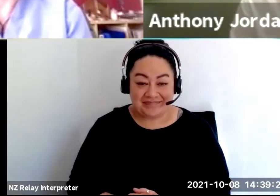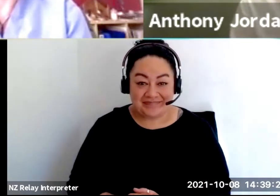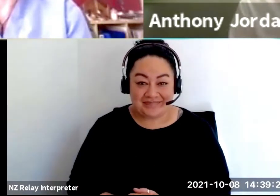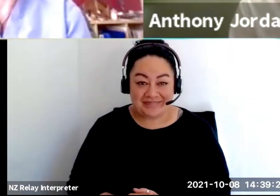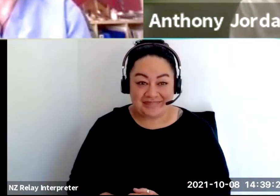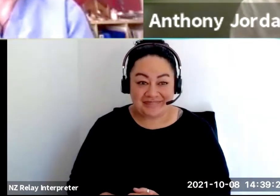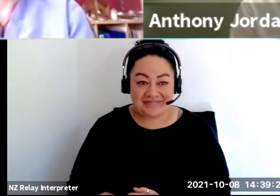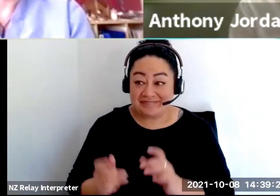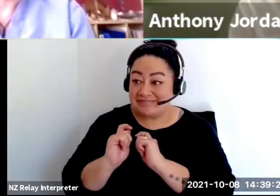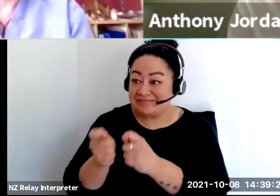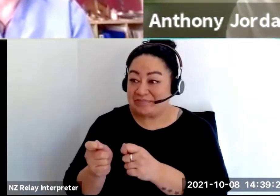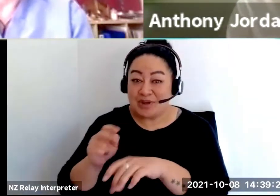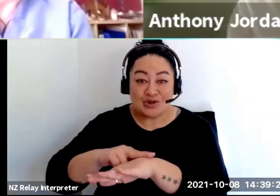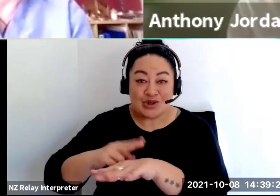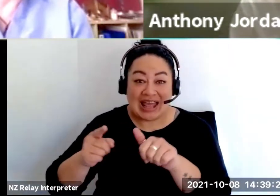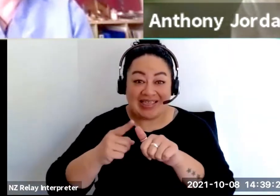Hand over to Anthony.